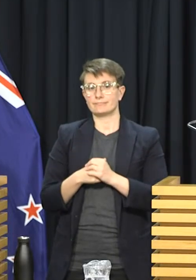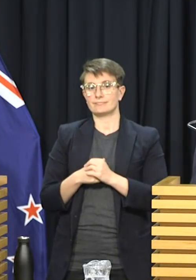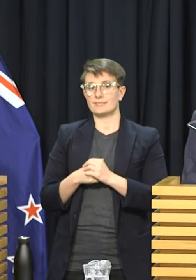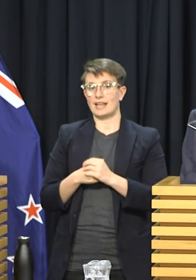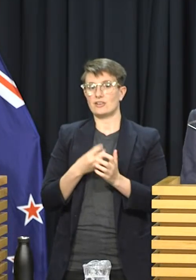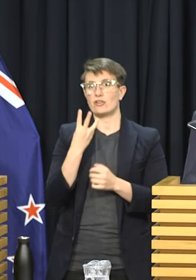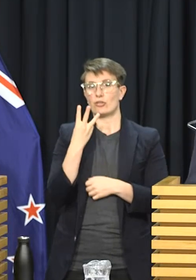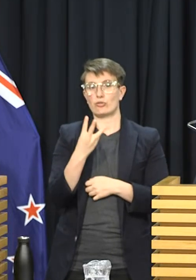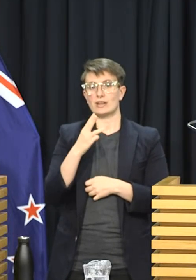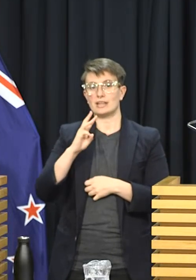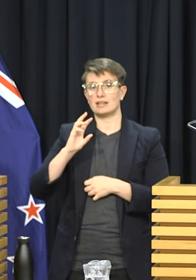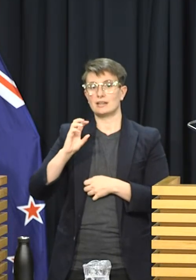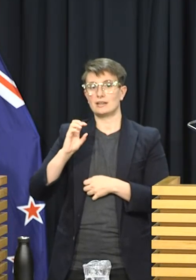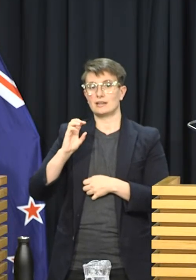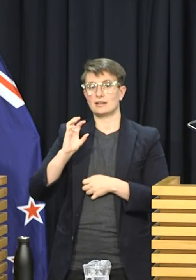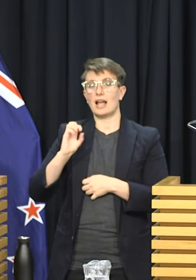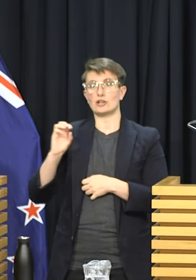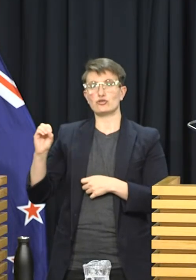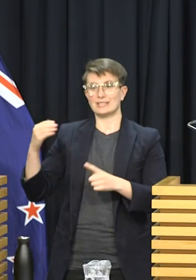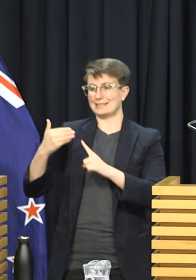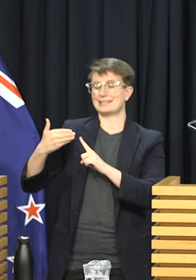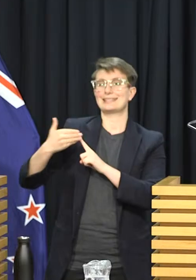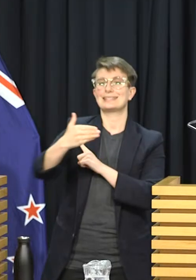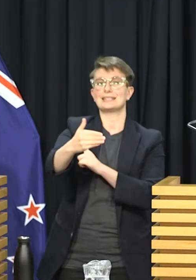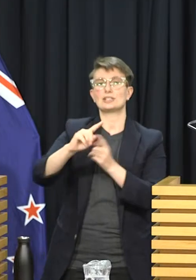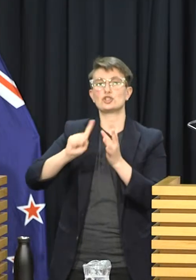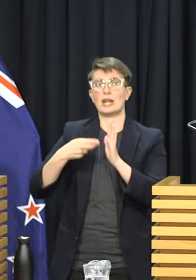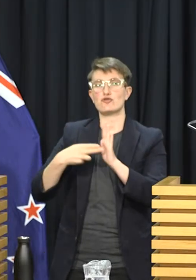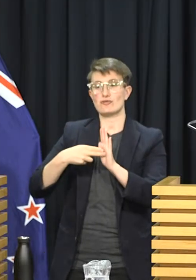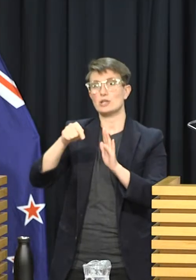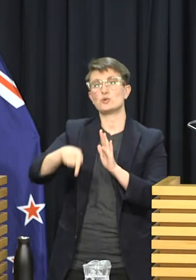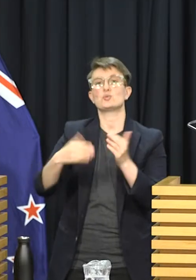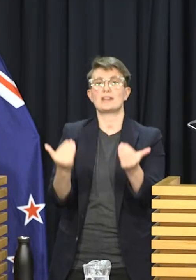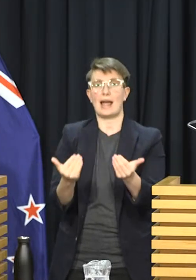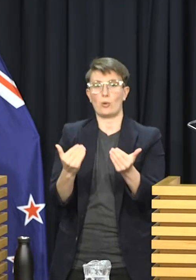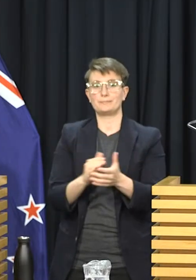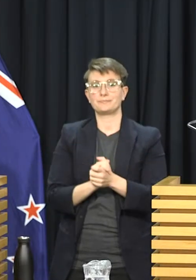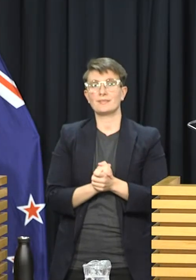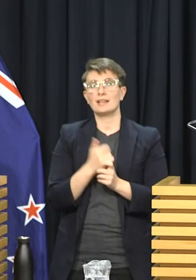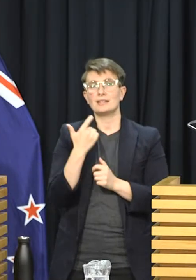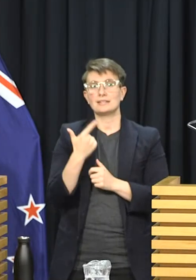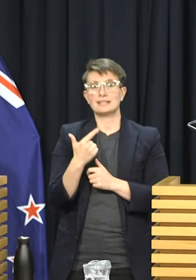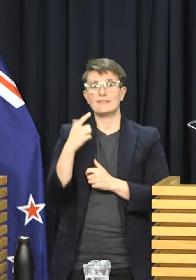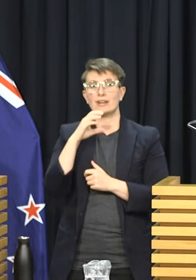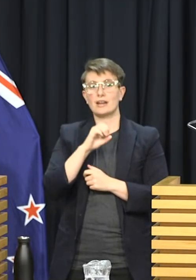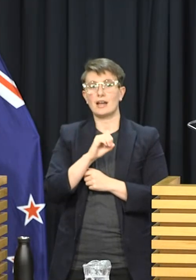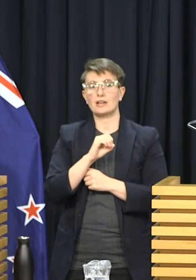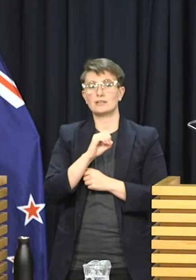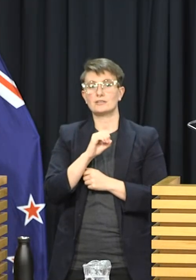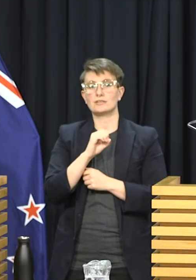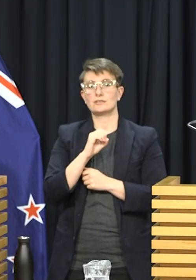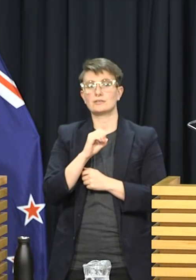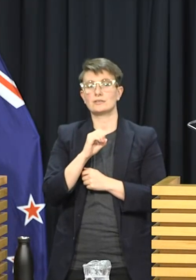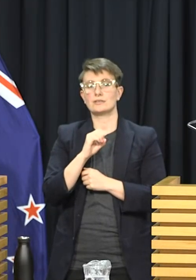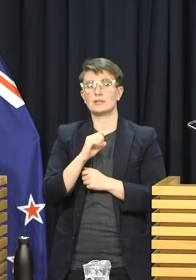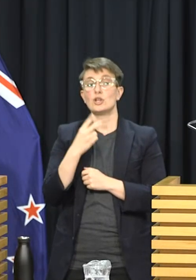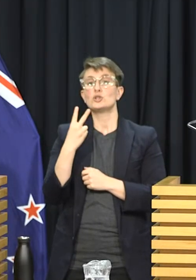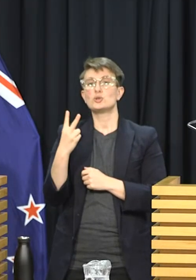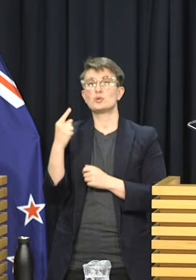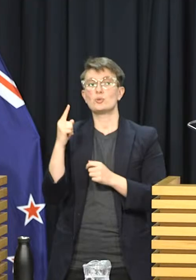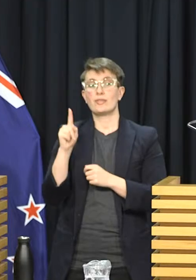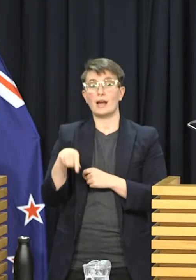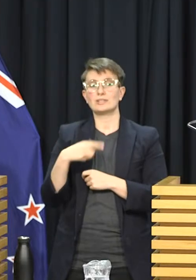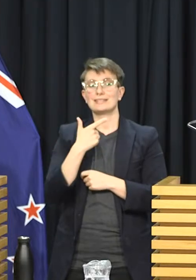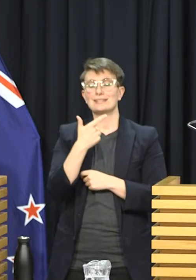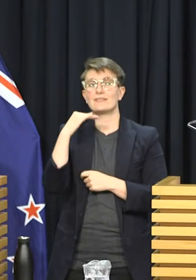On the laboratory testing, there were 2,754 tests processed yesterday, reflecting the Sunday volumes, and the 7-day rolling